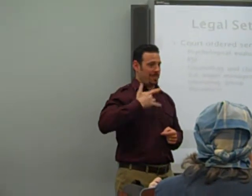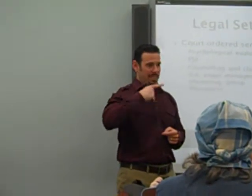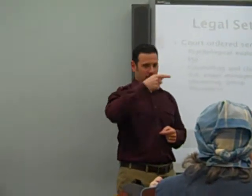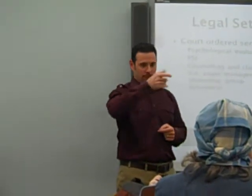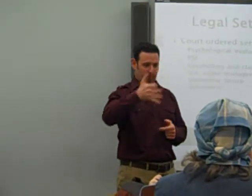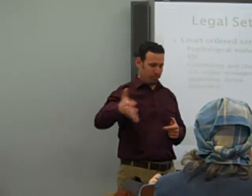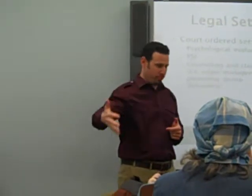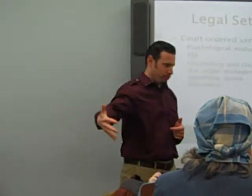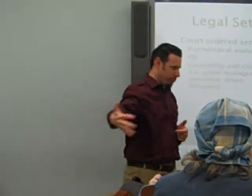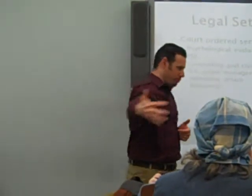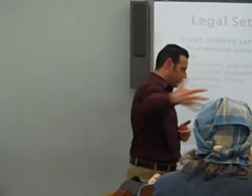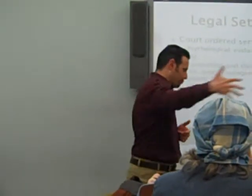mean.